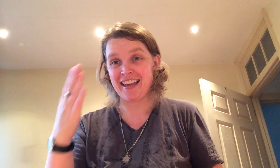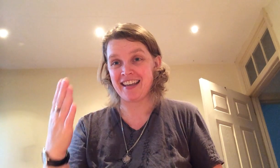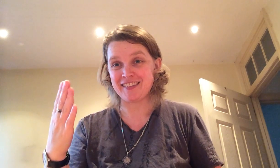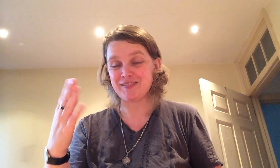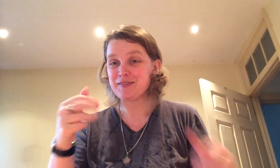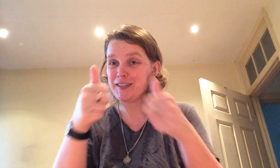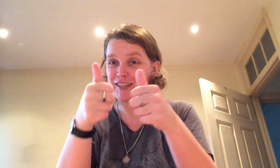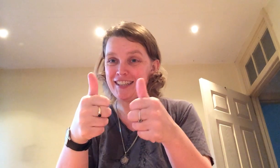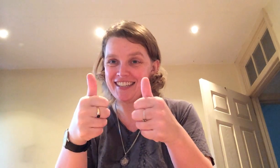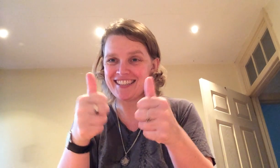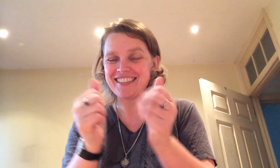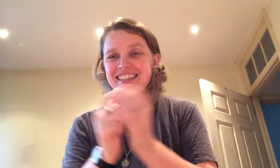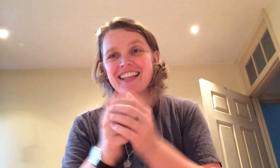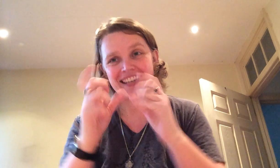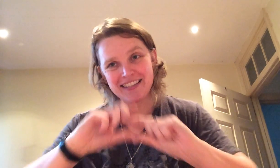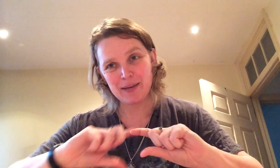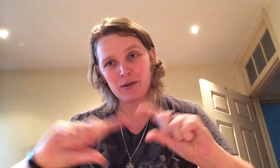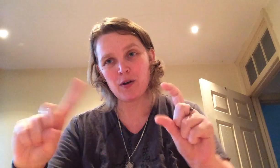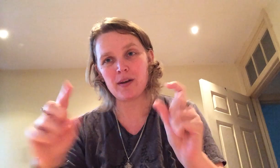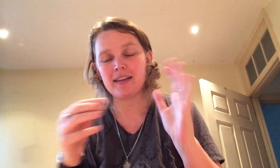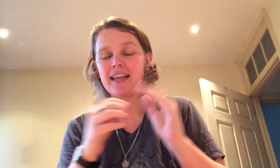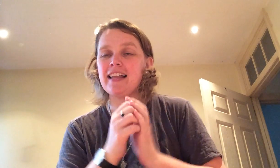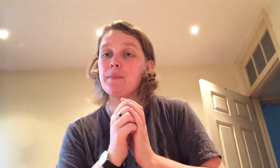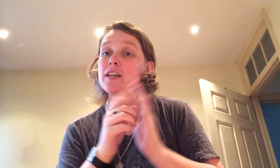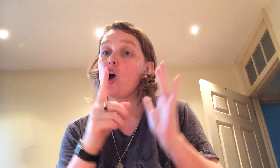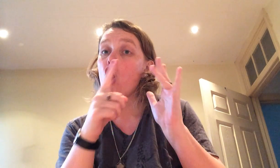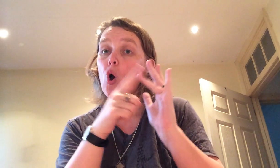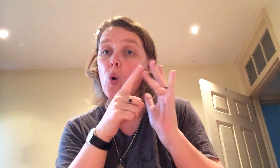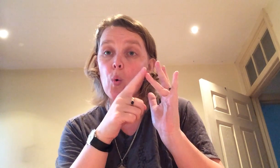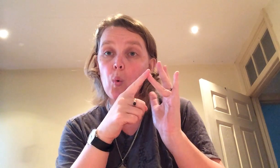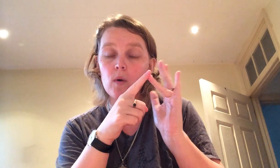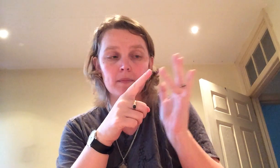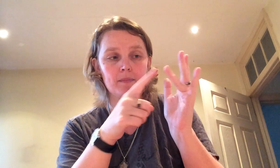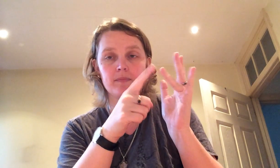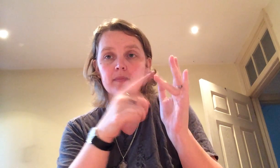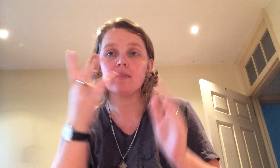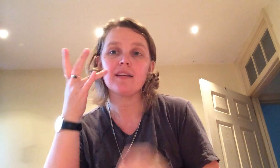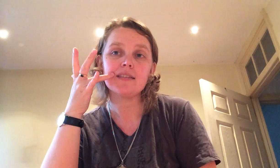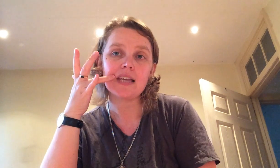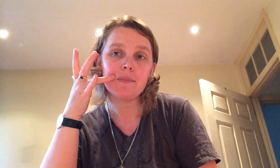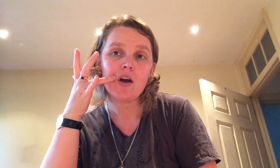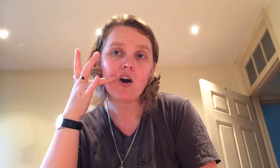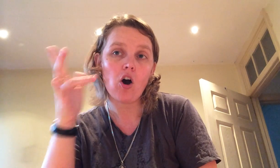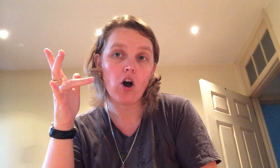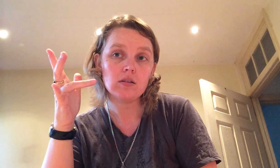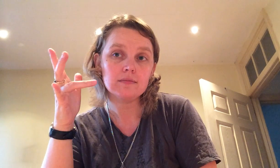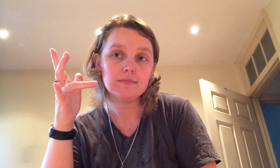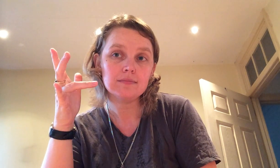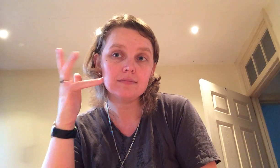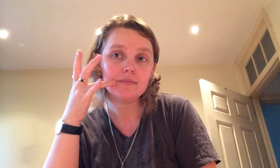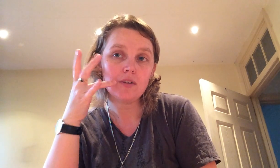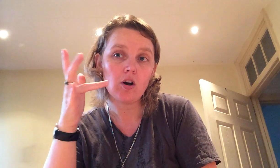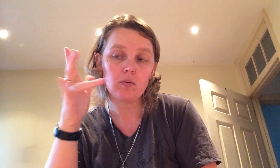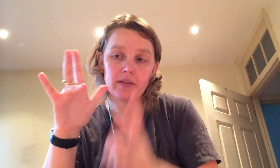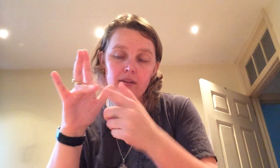Okay, good. Let's keep going. L, M, N, O. Same. O. O with the